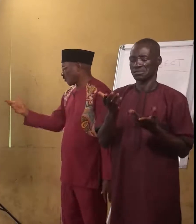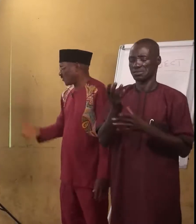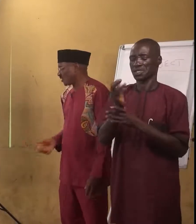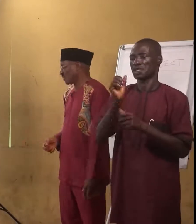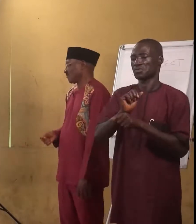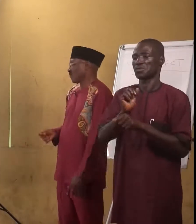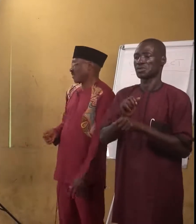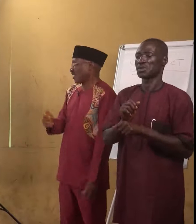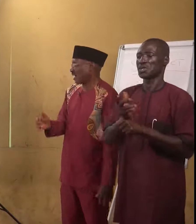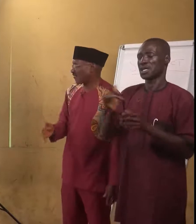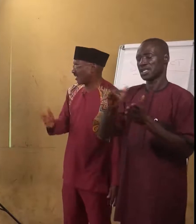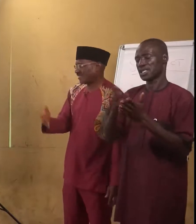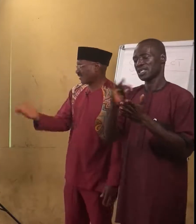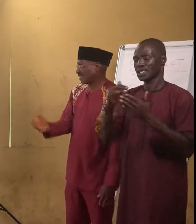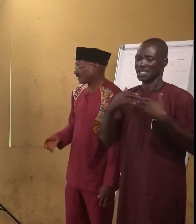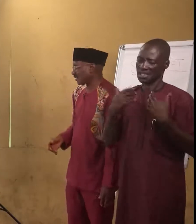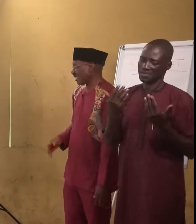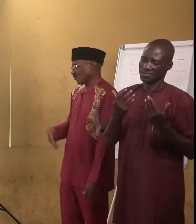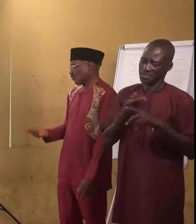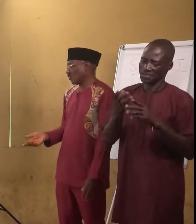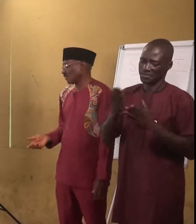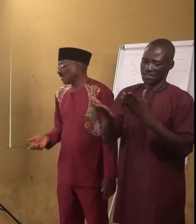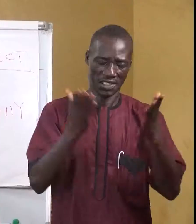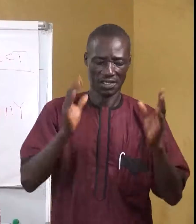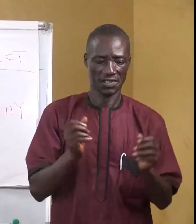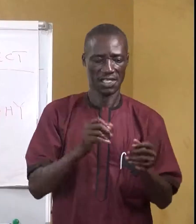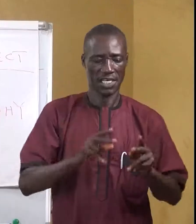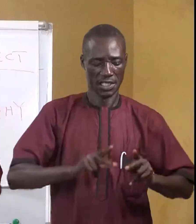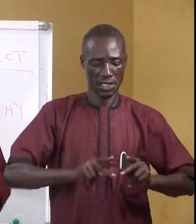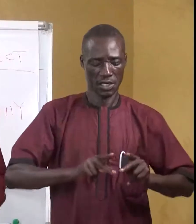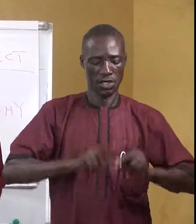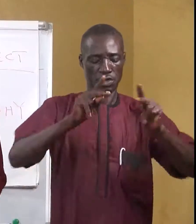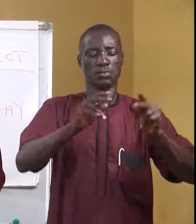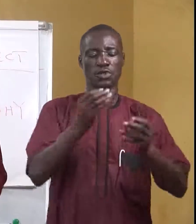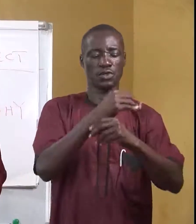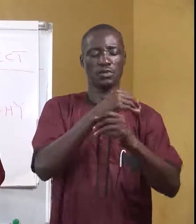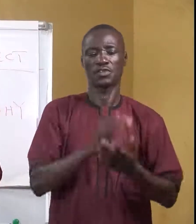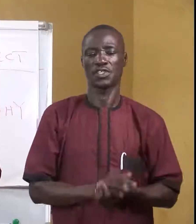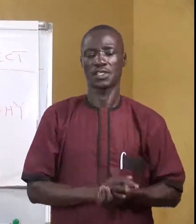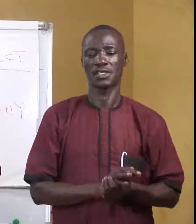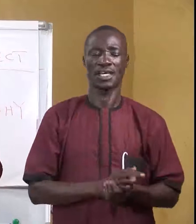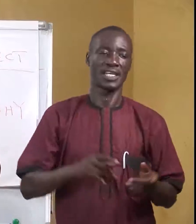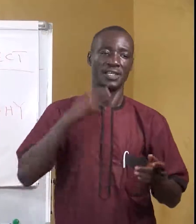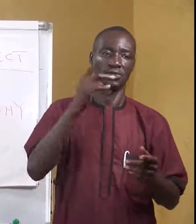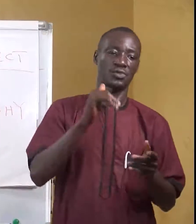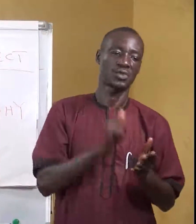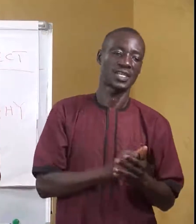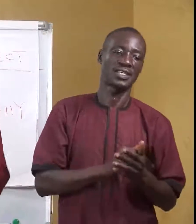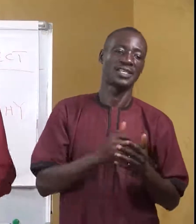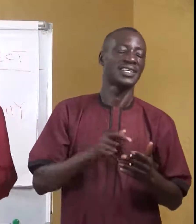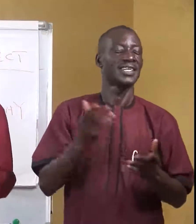post office, they have health centers and so on. The population there in village, I told you, they are